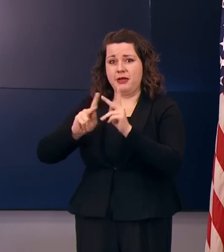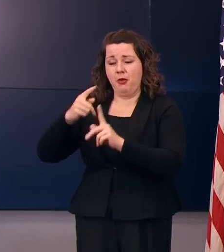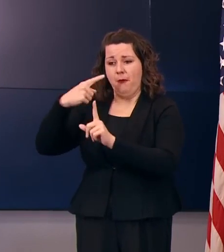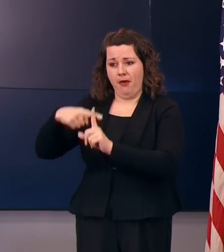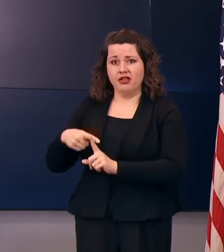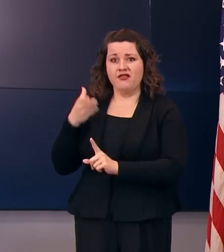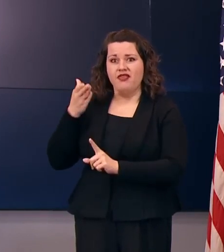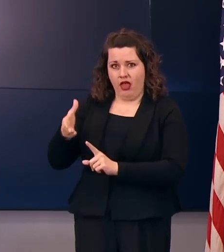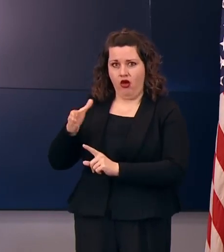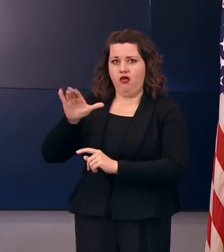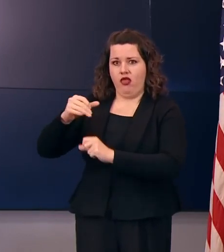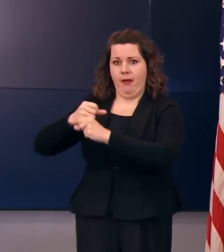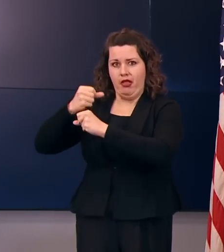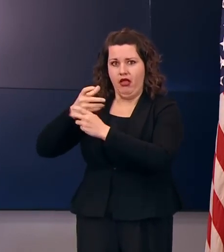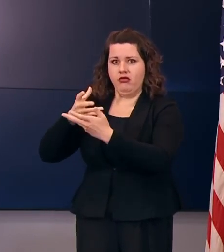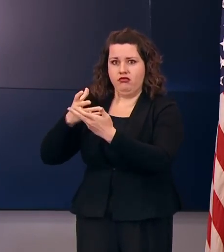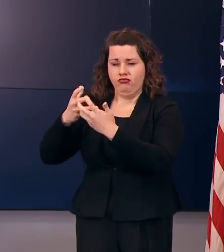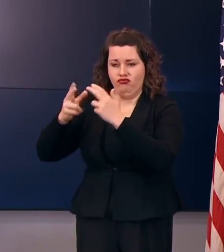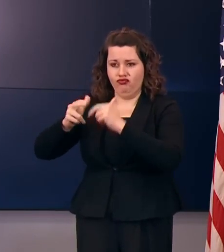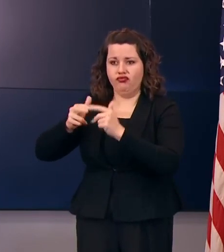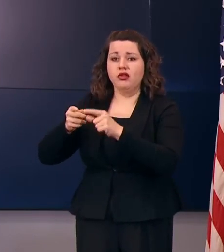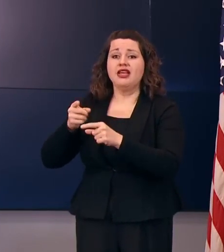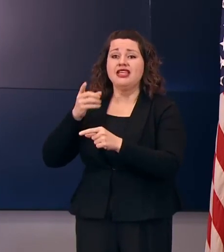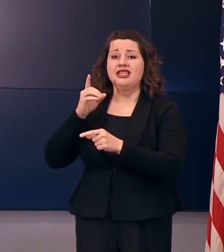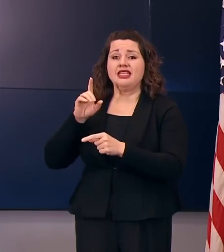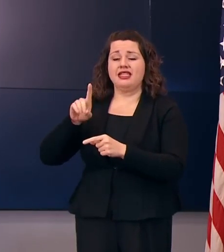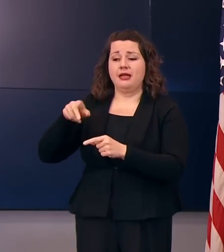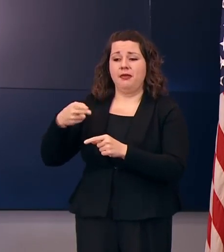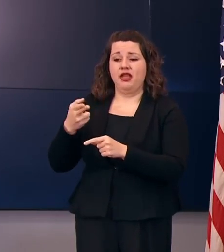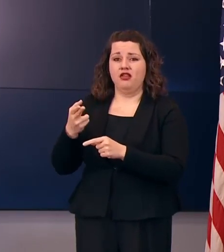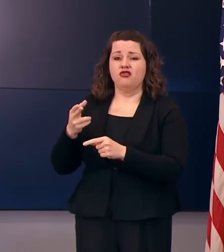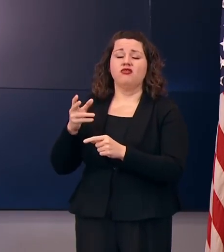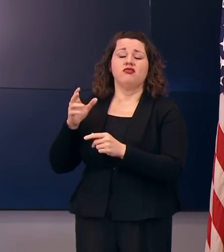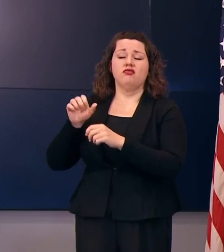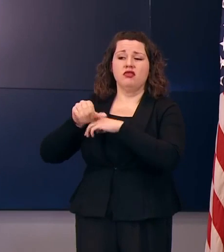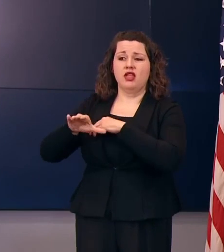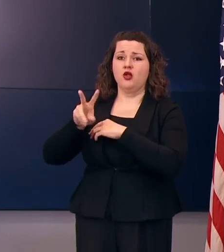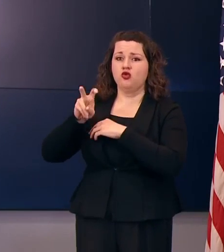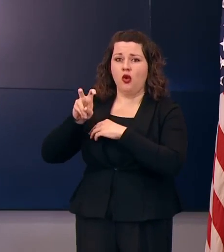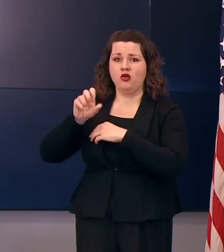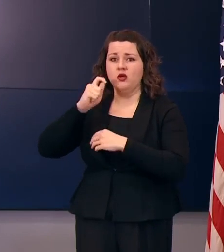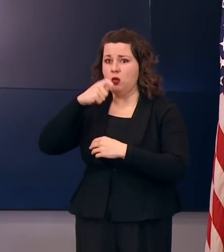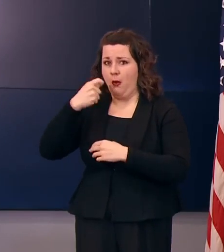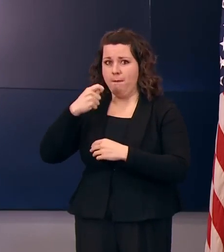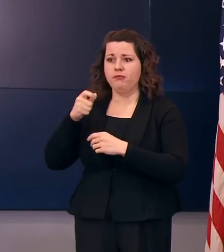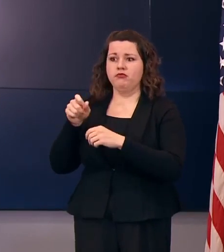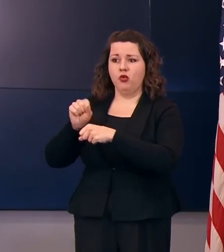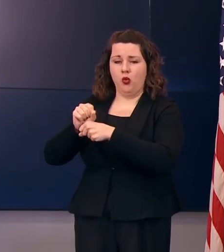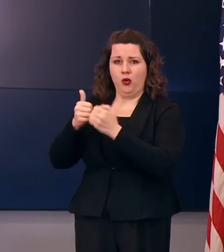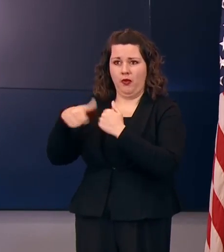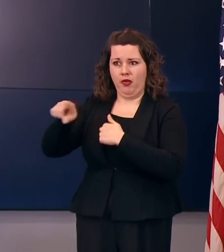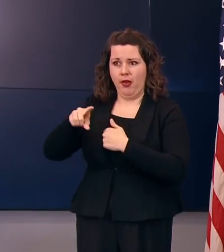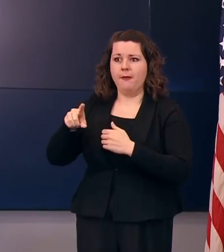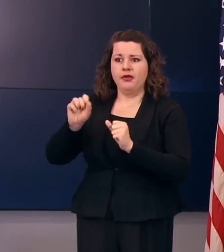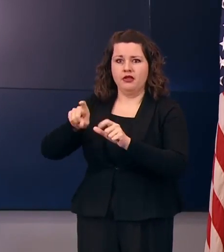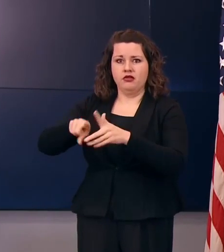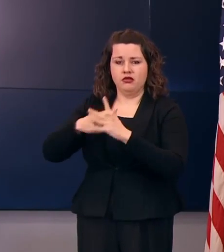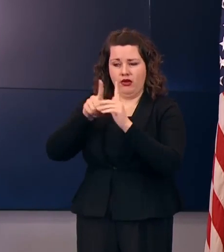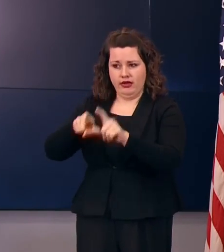said yesterday DPH was able to send 200 swabs down to the plant, working with the facility so that we could start to